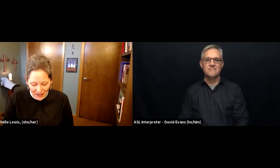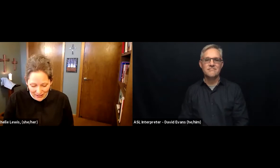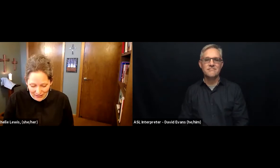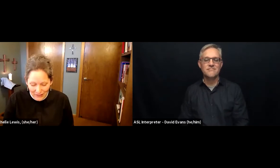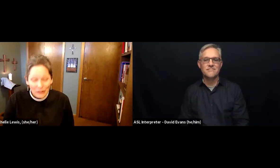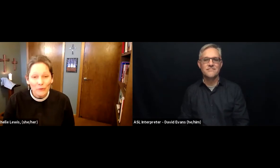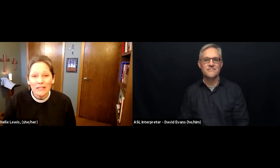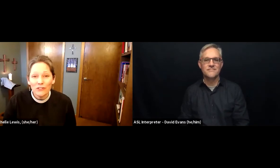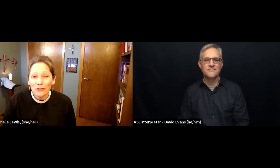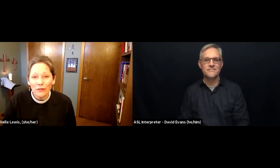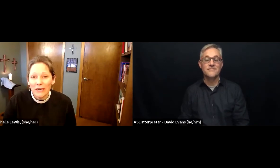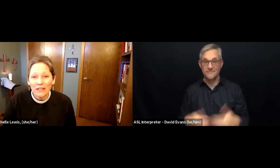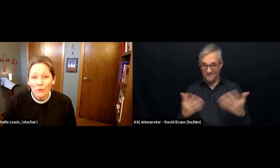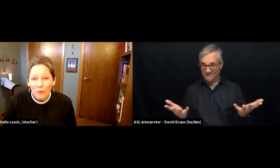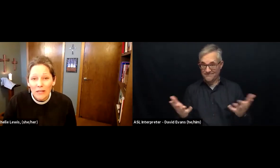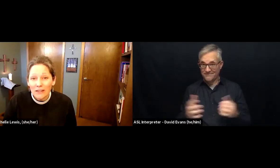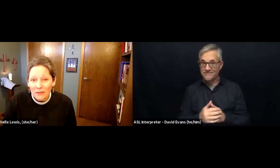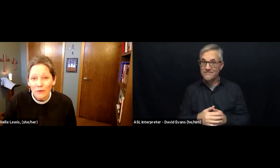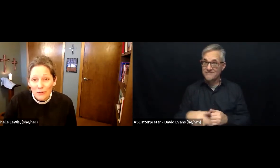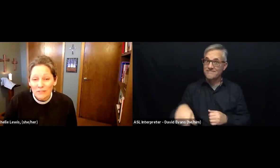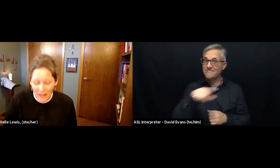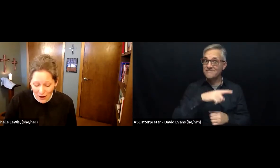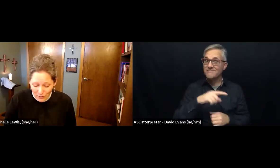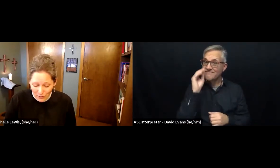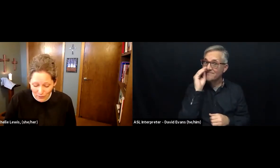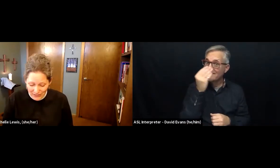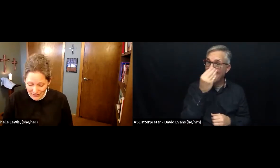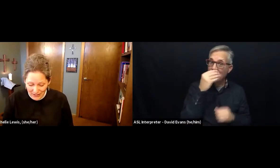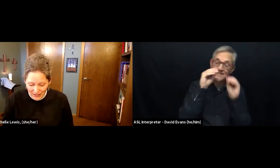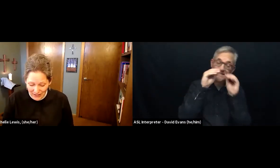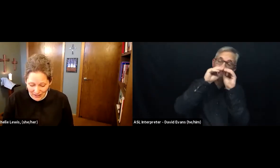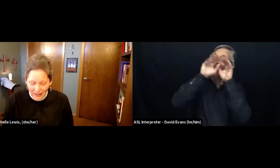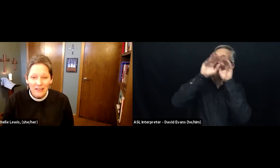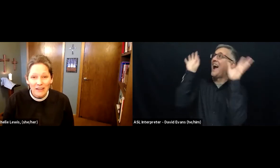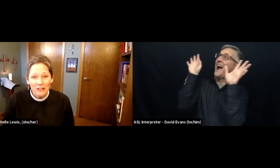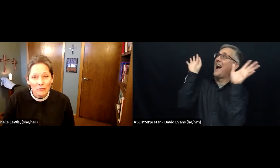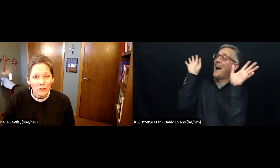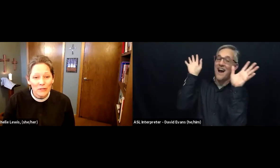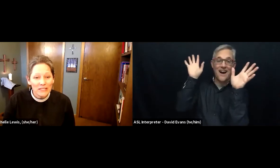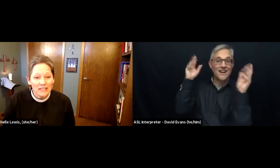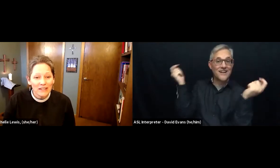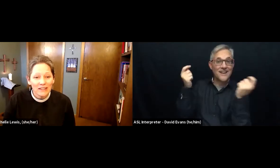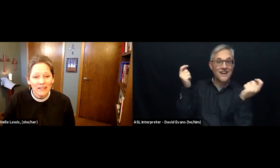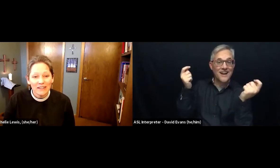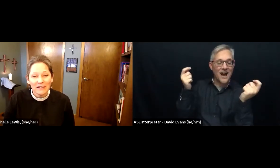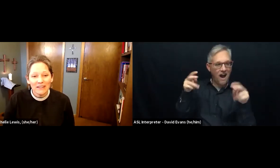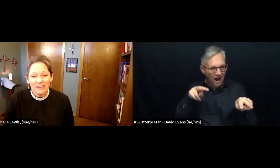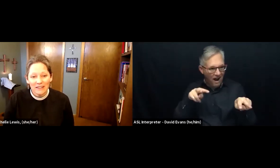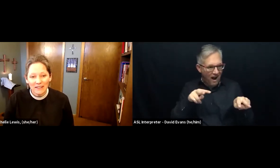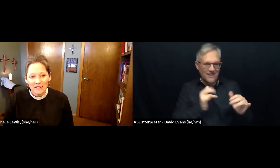And then we join with those flowers in rejoicing.